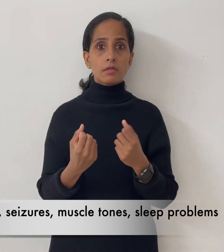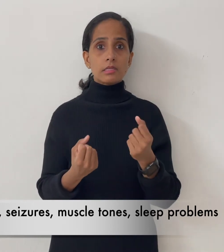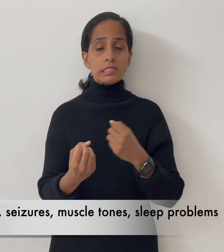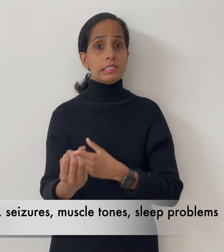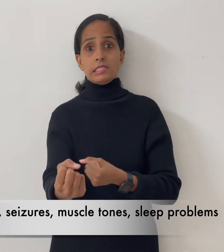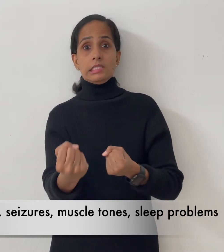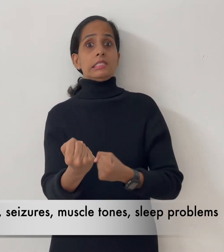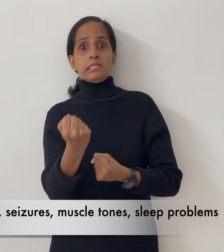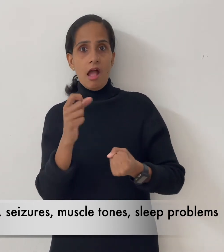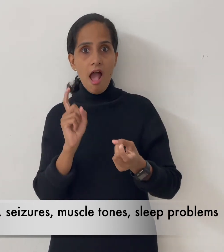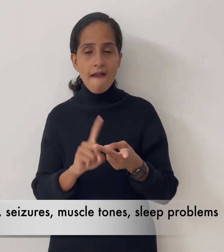seizures,